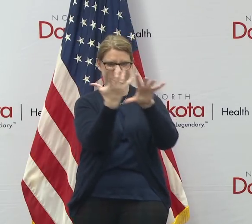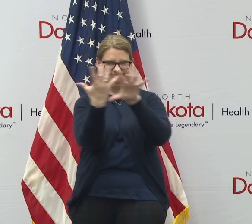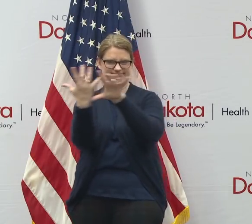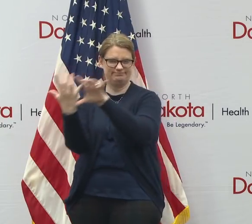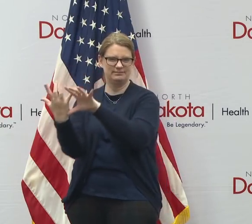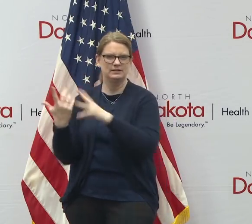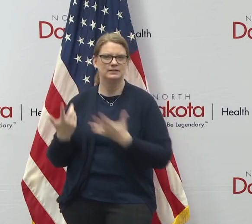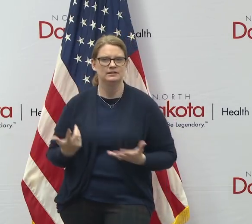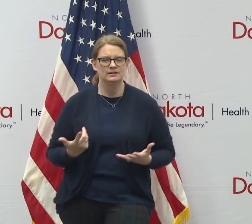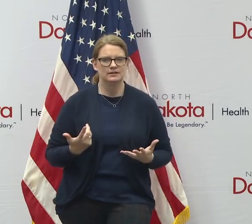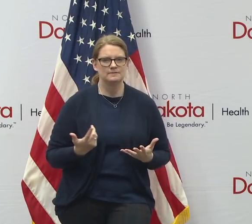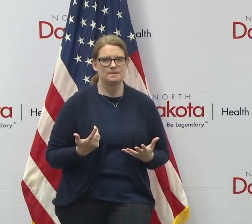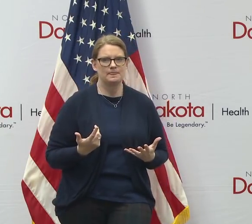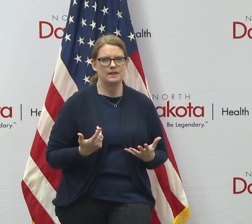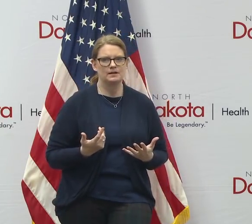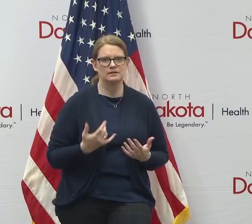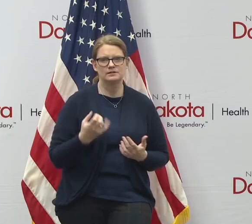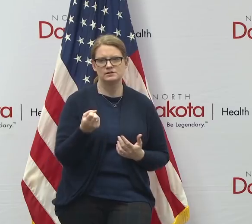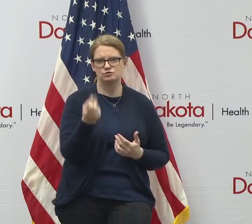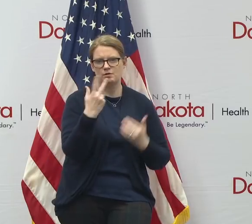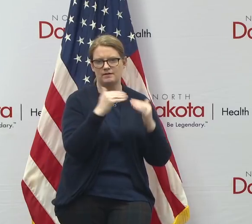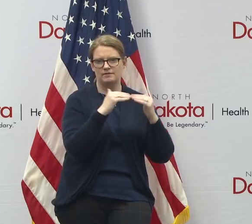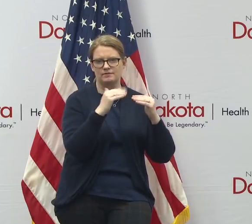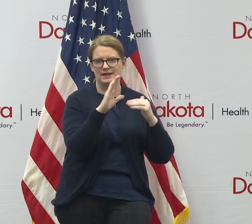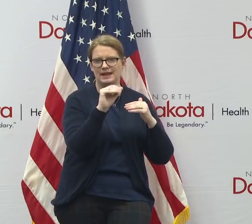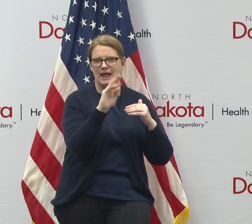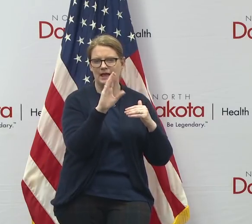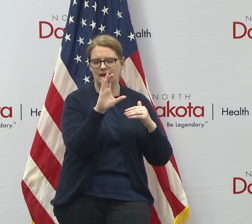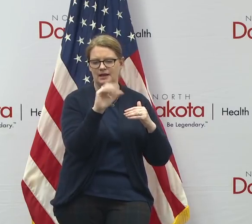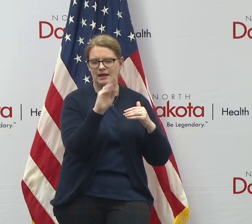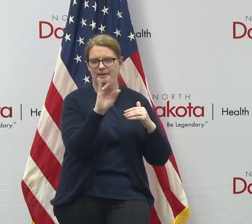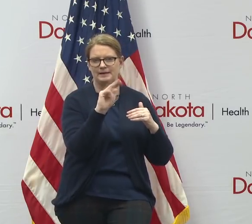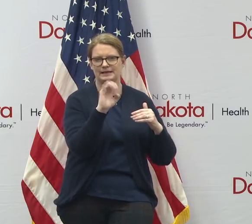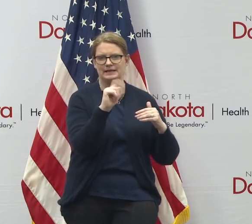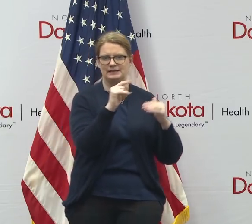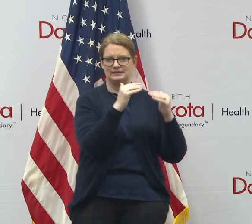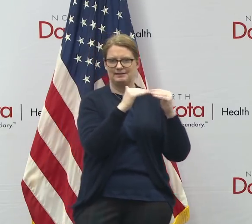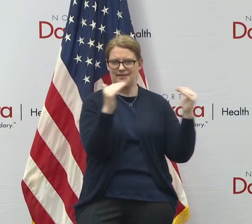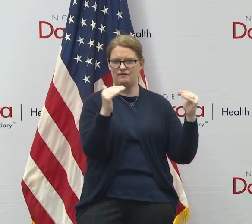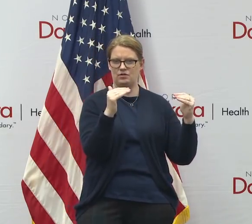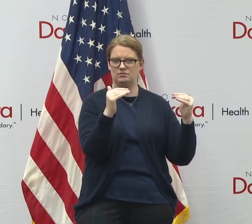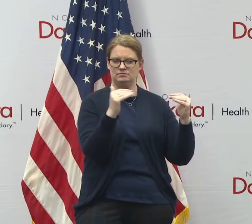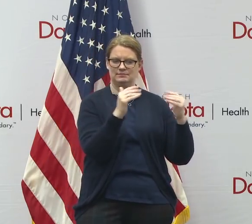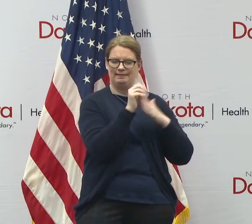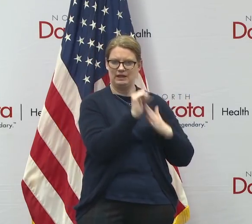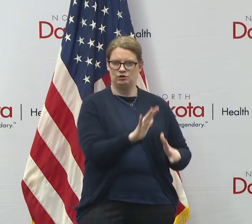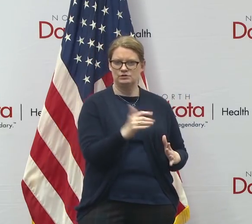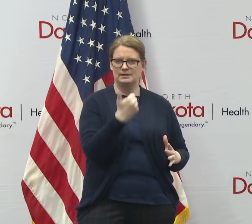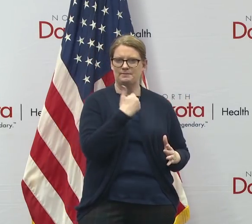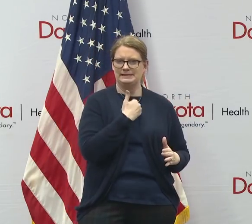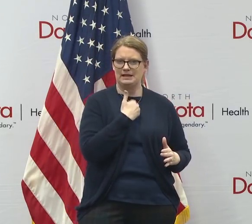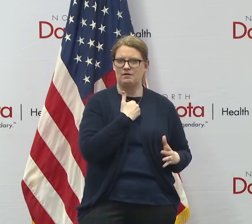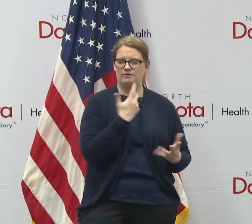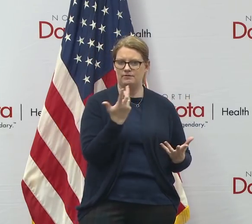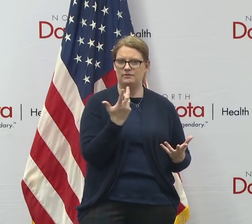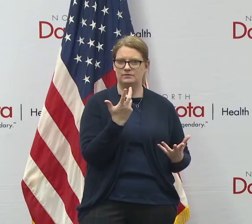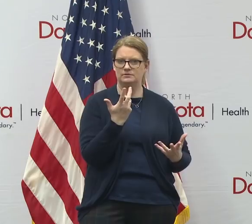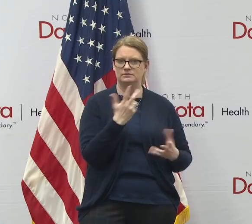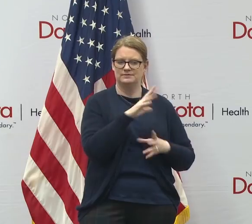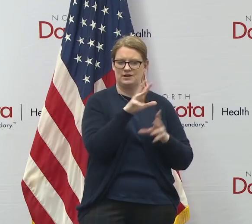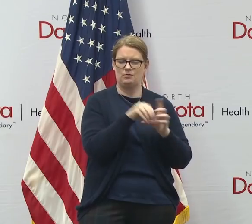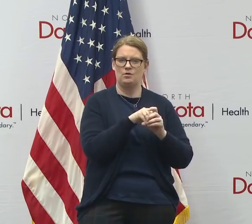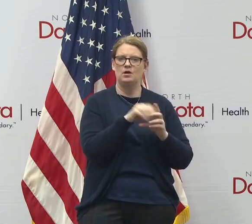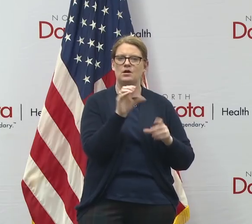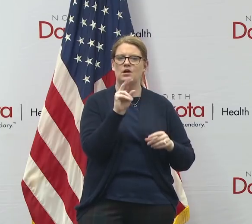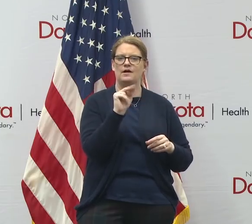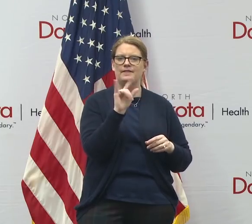had about a dozen cabinet level leaders and myself that were online